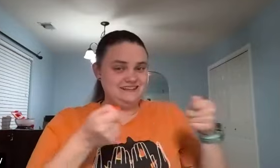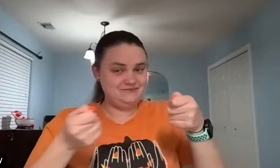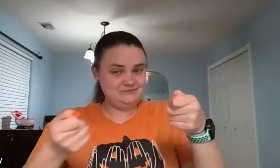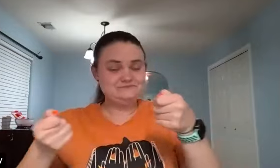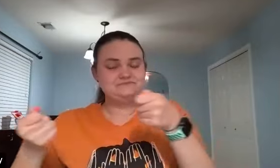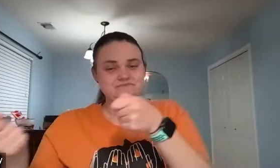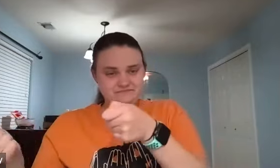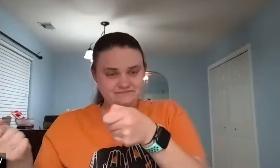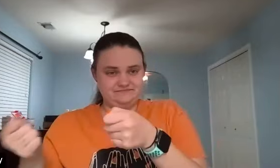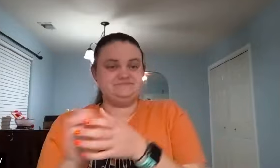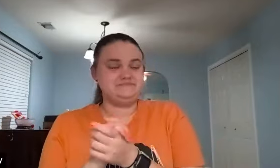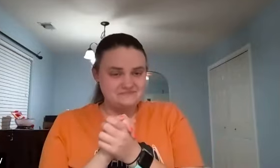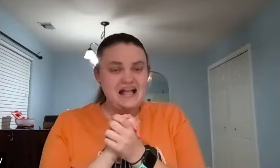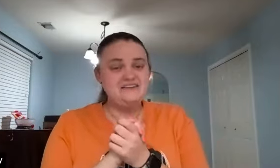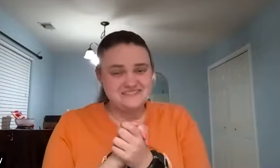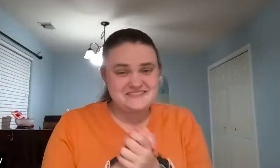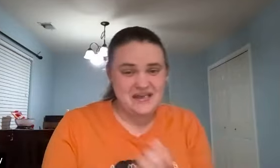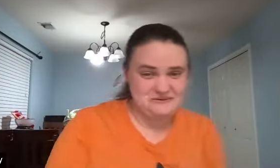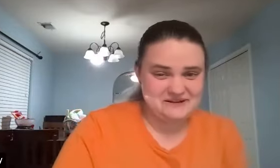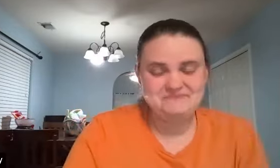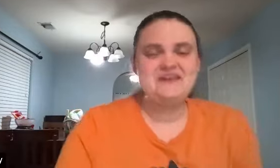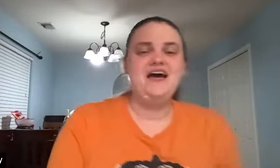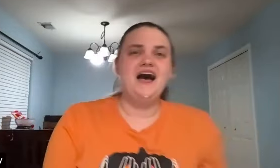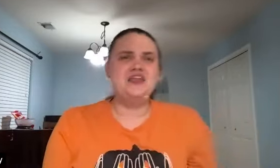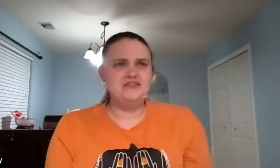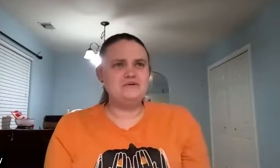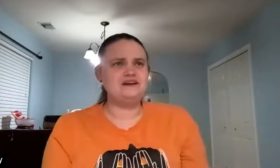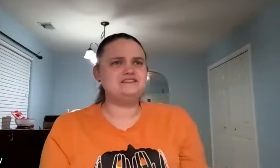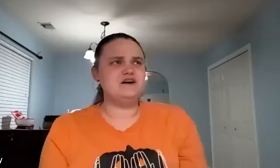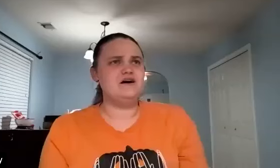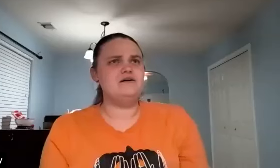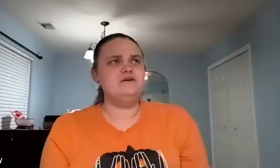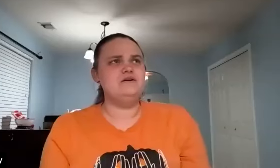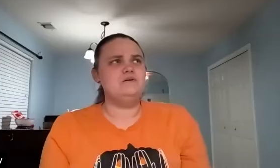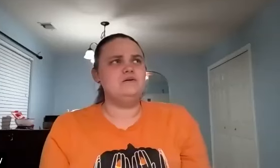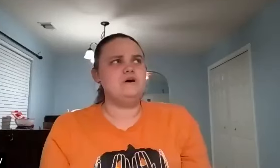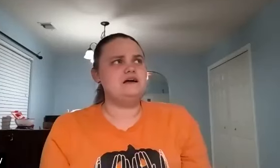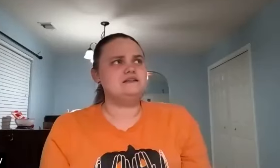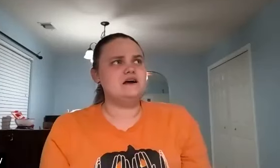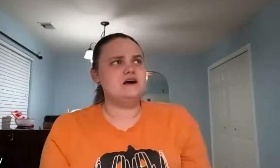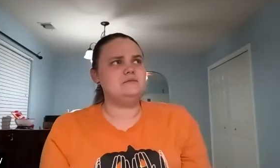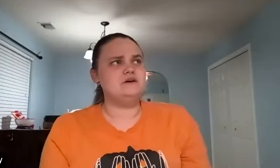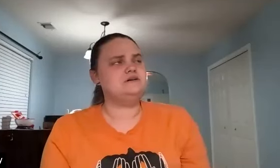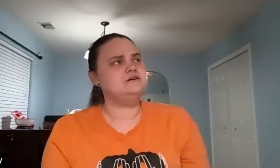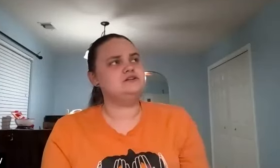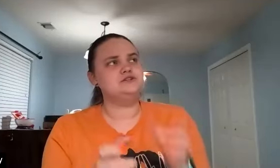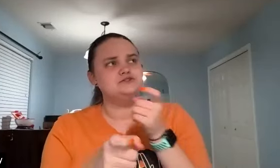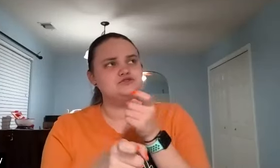candy. I've seen that one. Another one I saw was